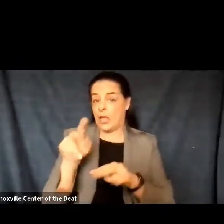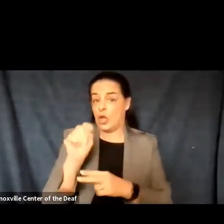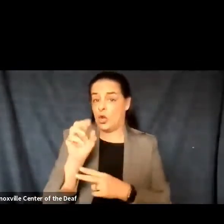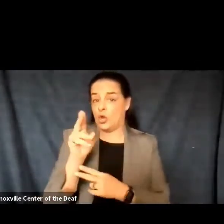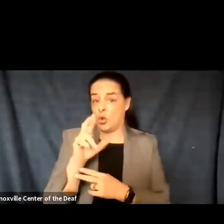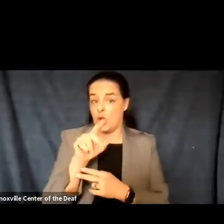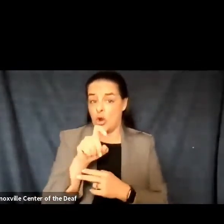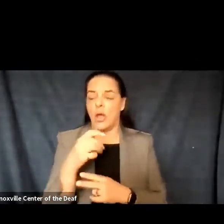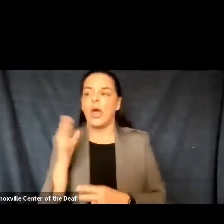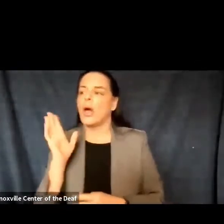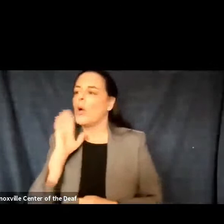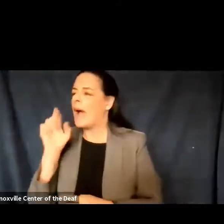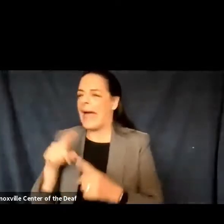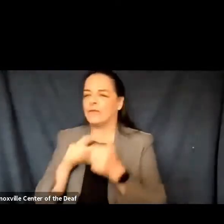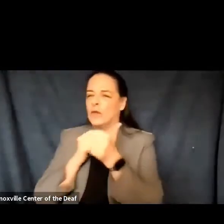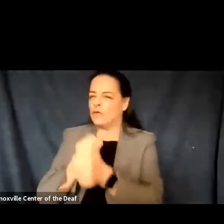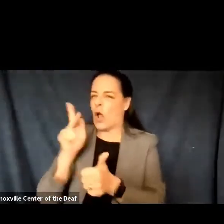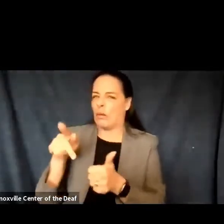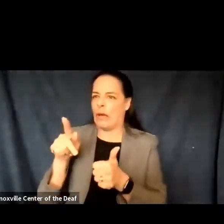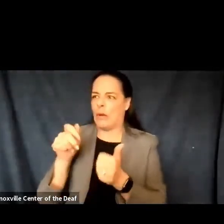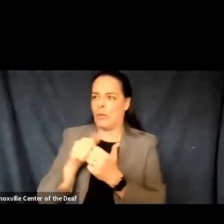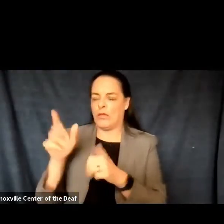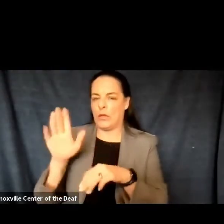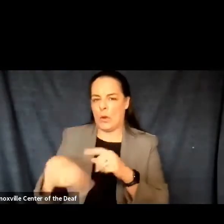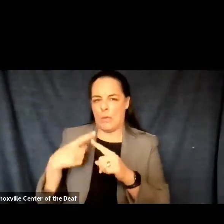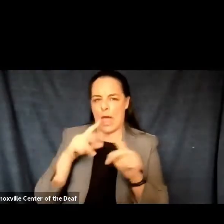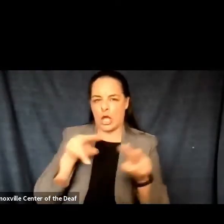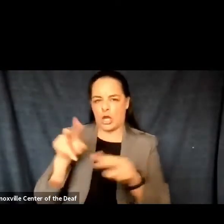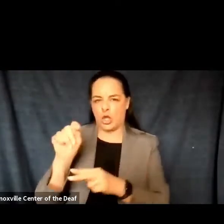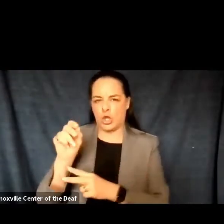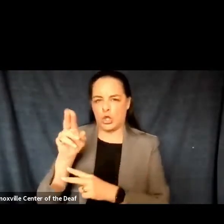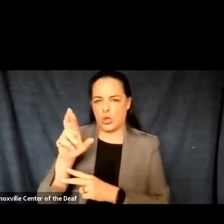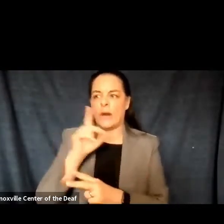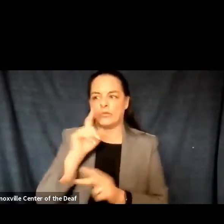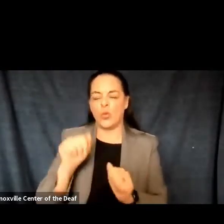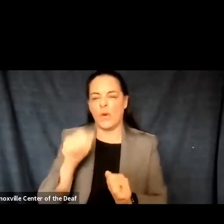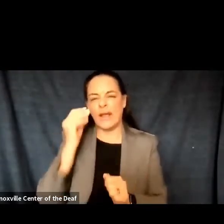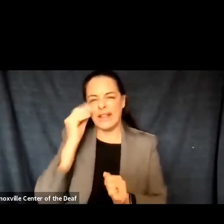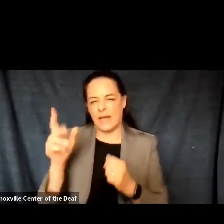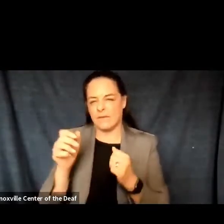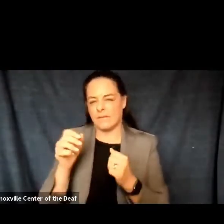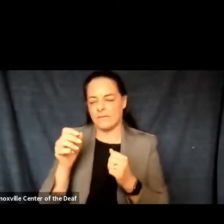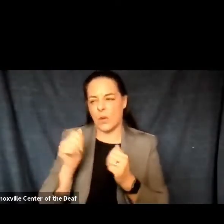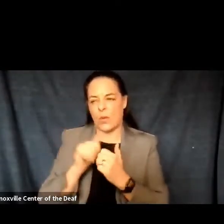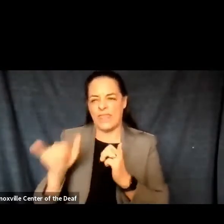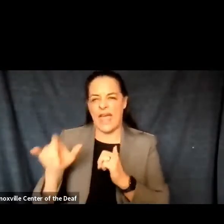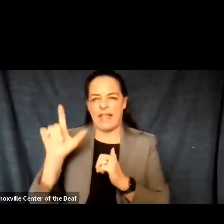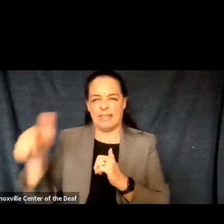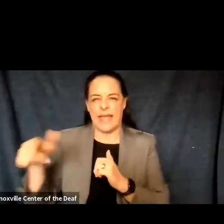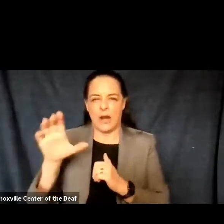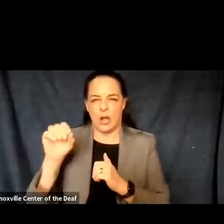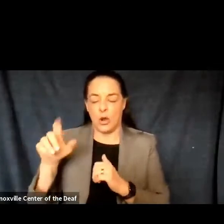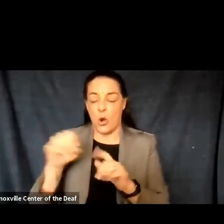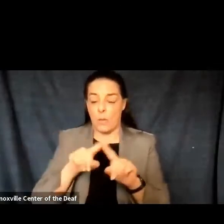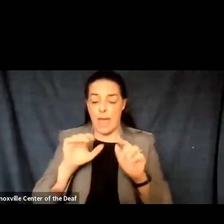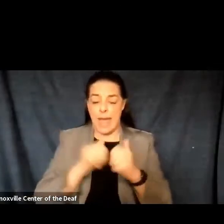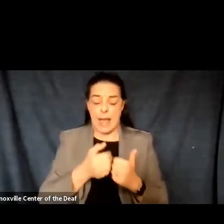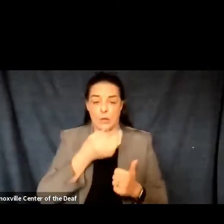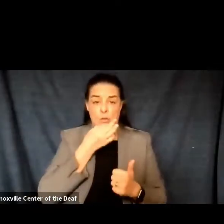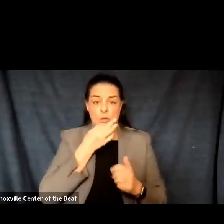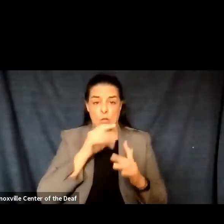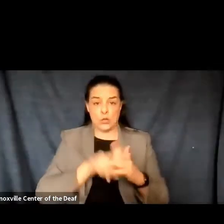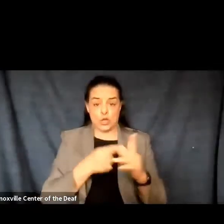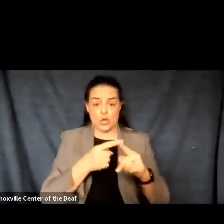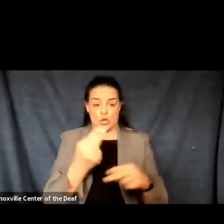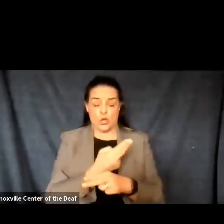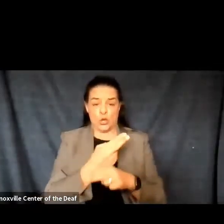We'll have to follow back up on a tour. I'm sure we'll get back with you on that, Cole. How soon do we plan to use it?